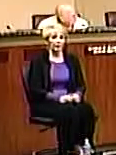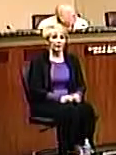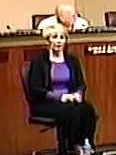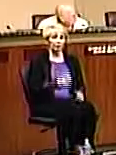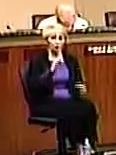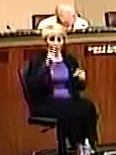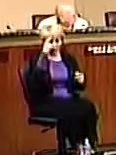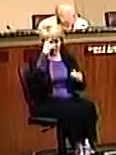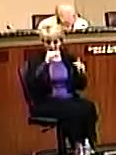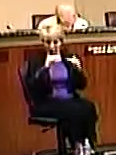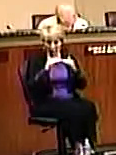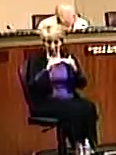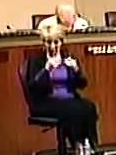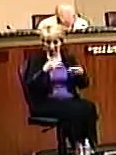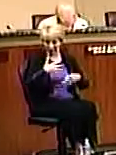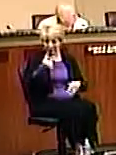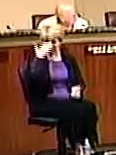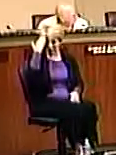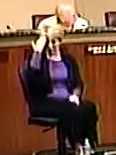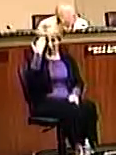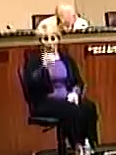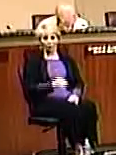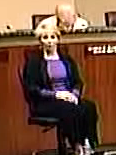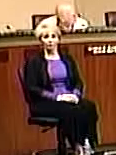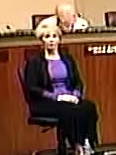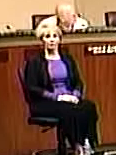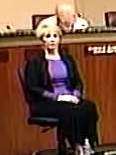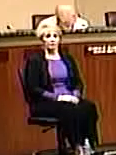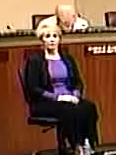If you think it's fair, let me know.